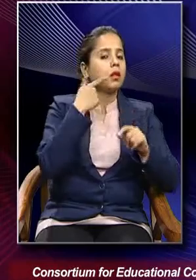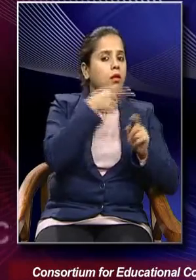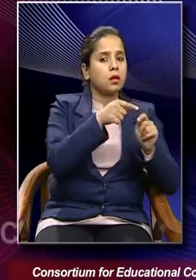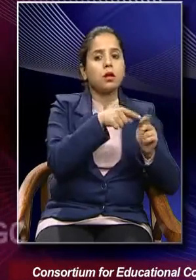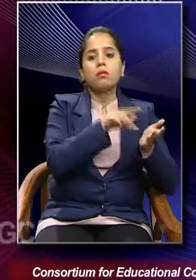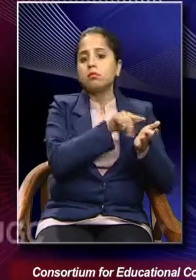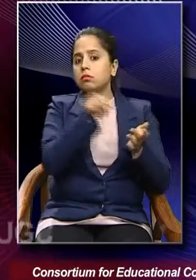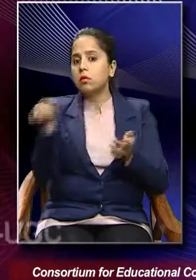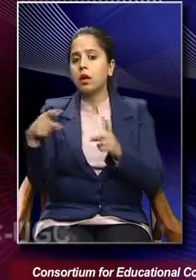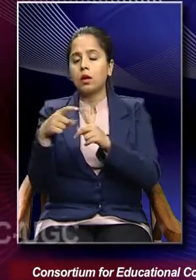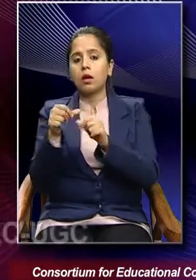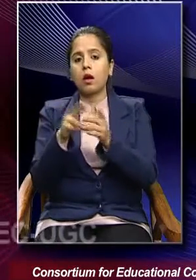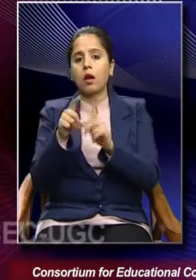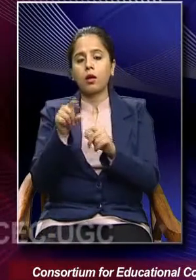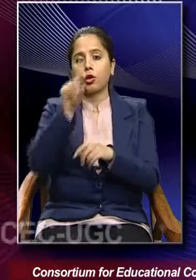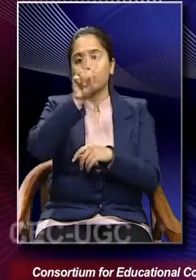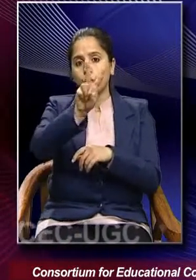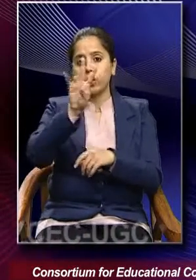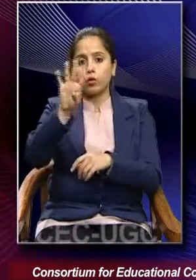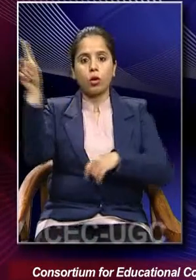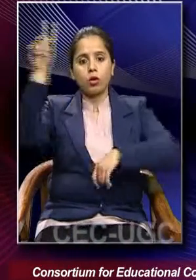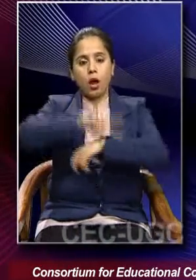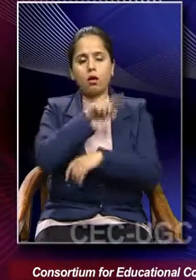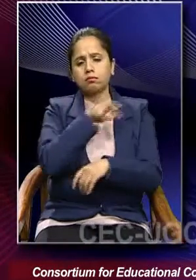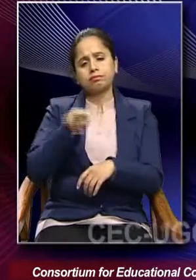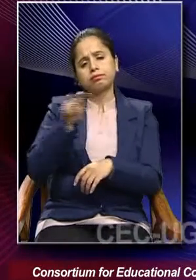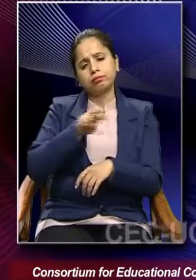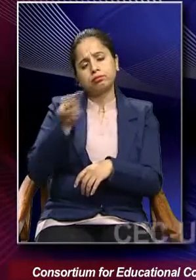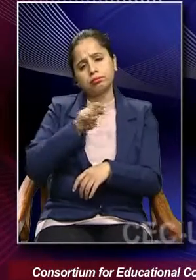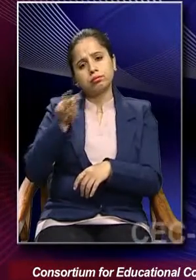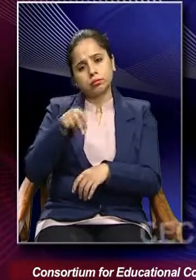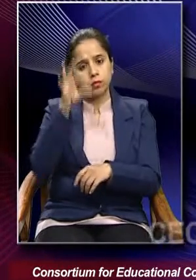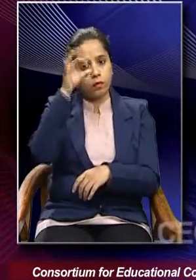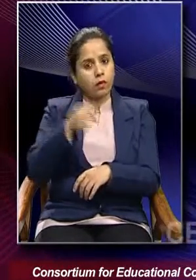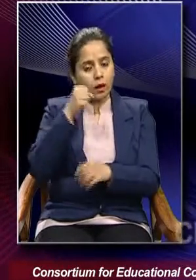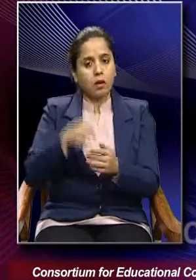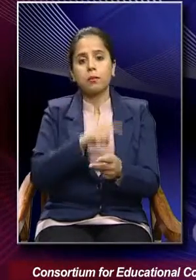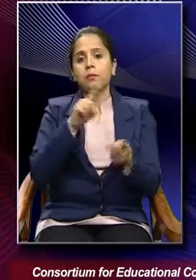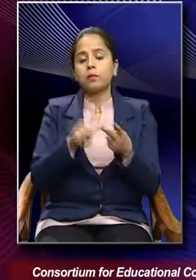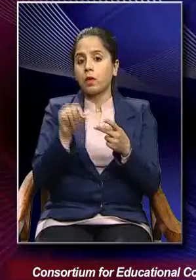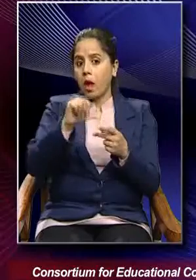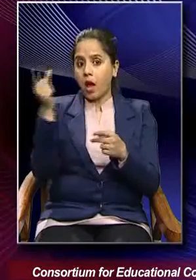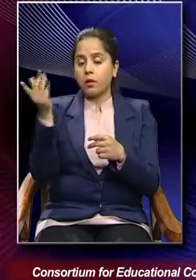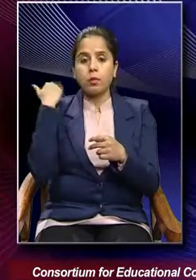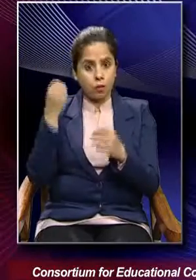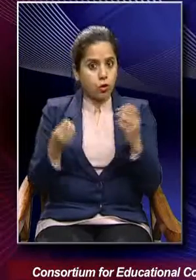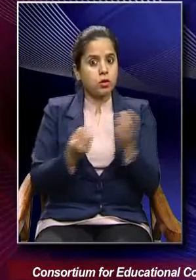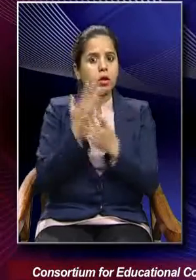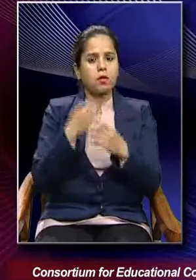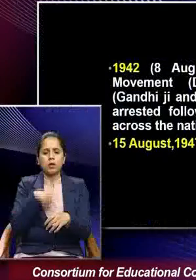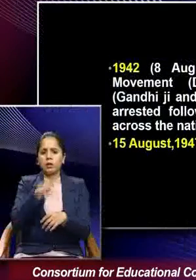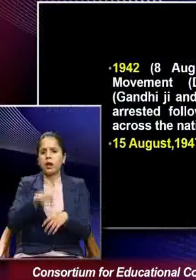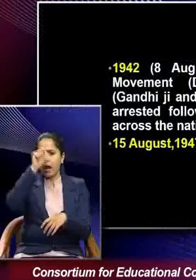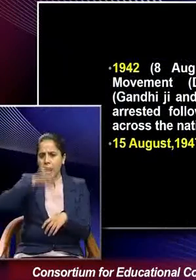span of 24 days. Another major movement started by Mahatma Gandhi was the Quit